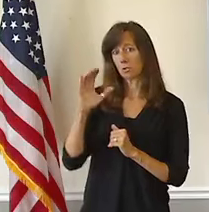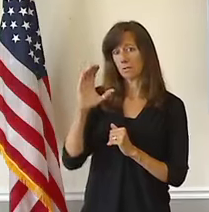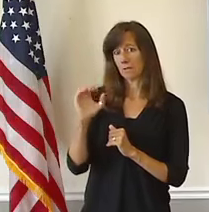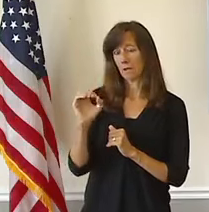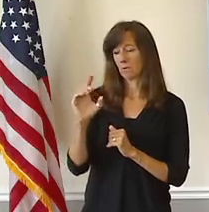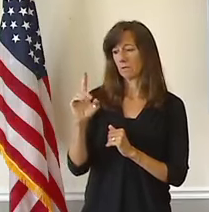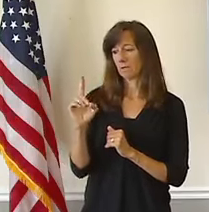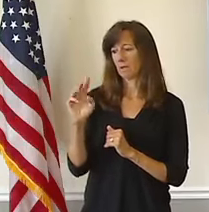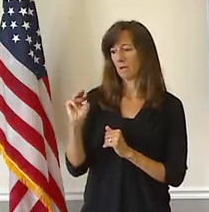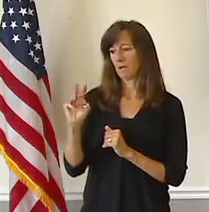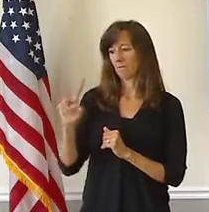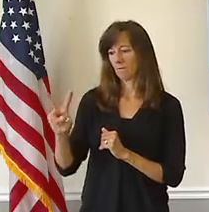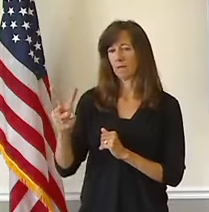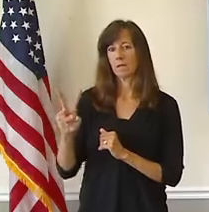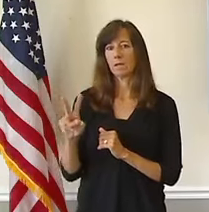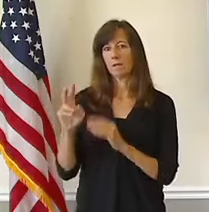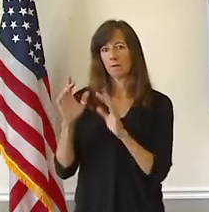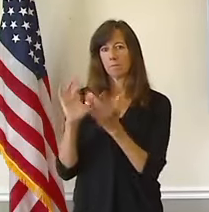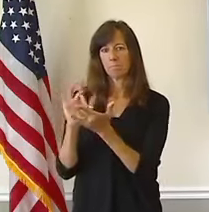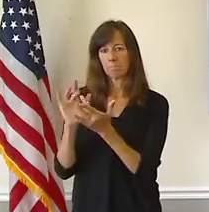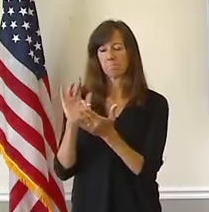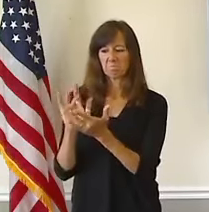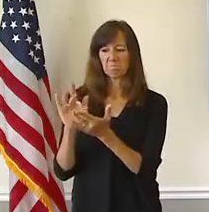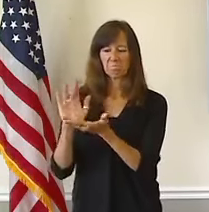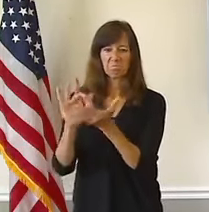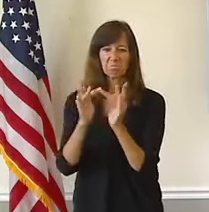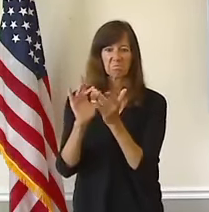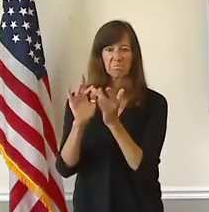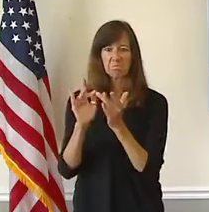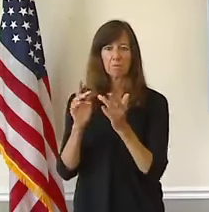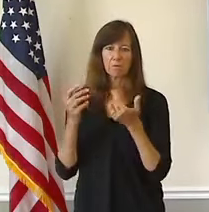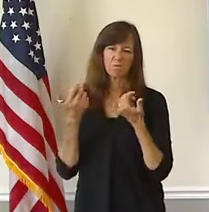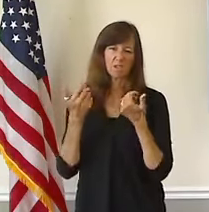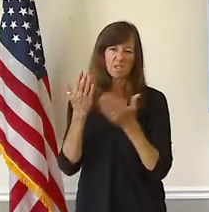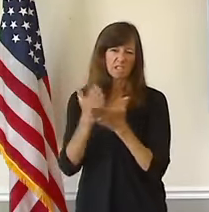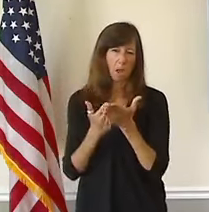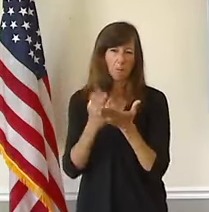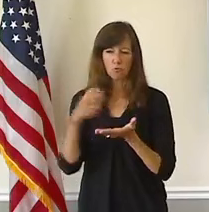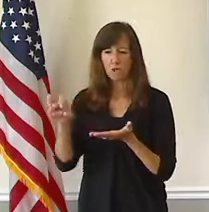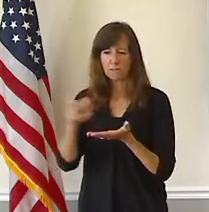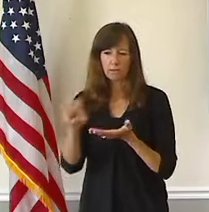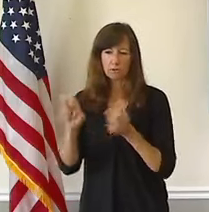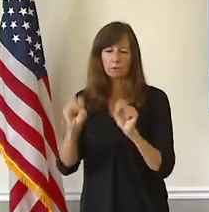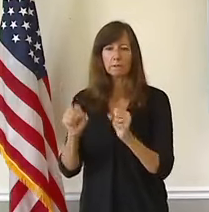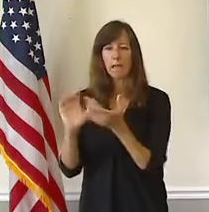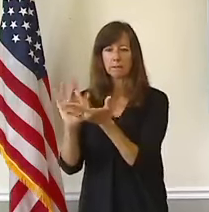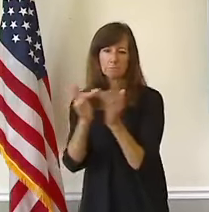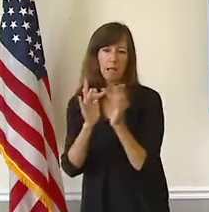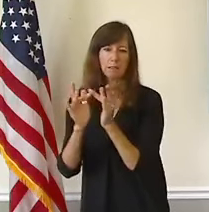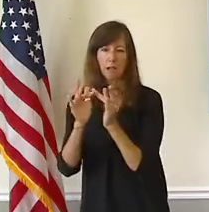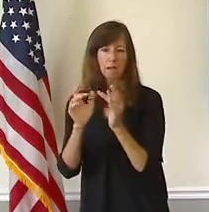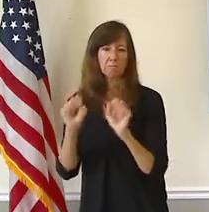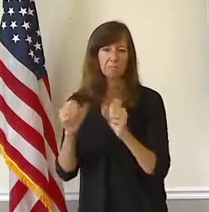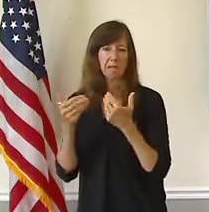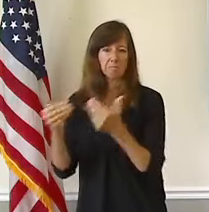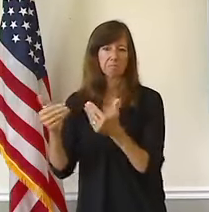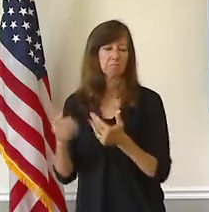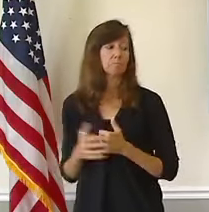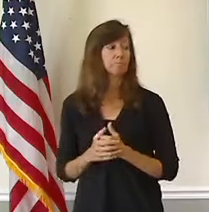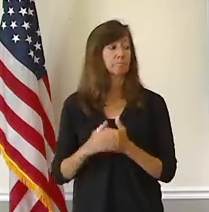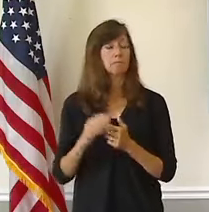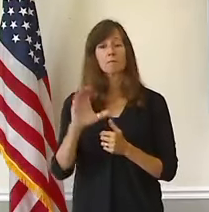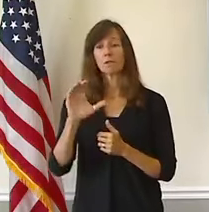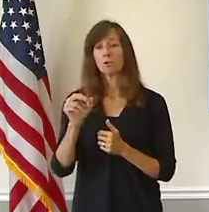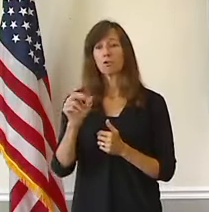through the county website, DutchessNY.gov. You can do some of those transactions online. Corinne asked when the Office for the Aging